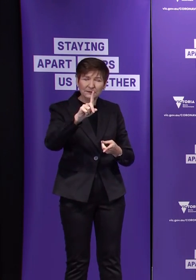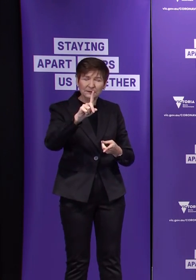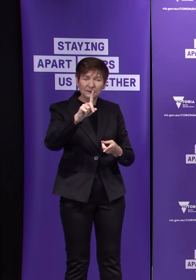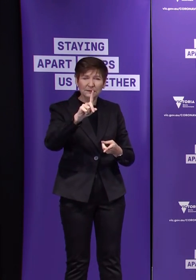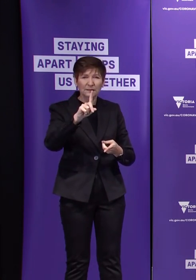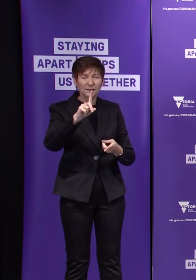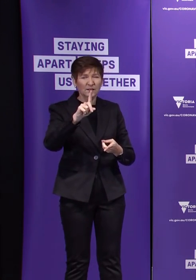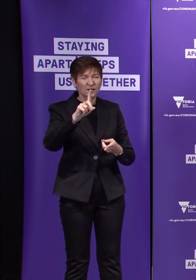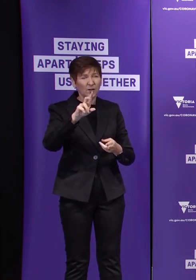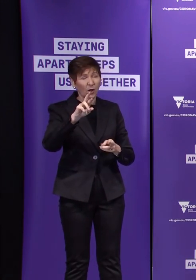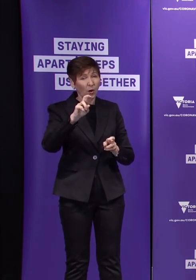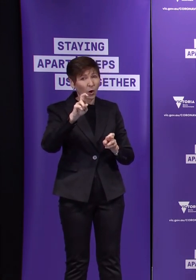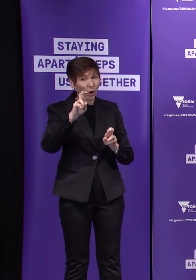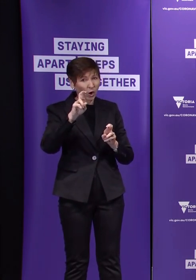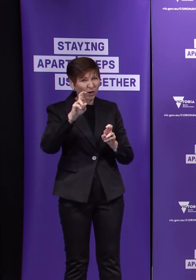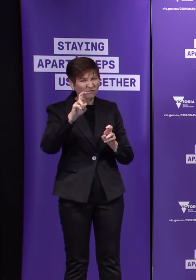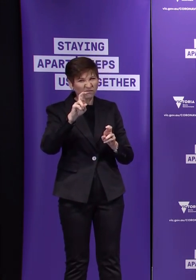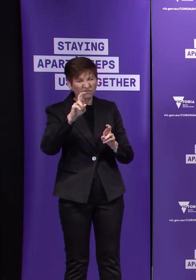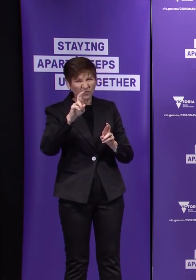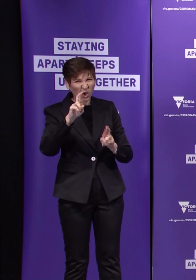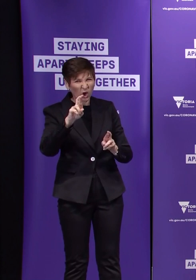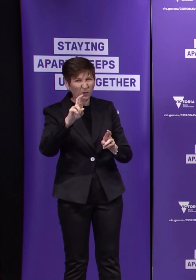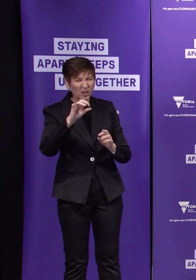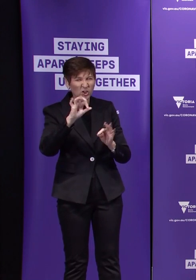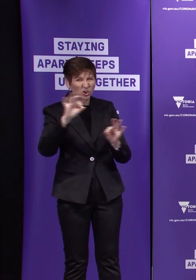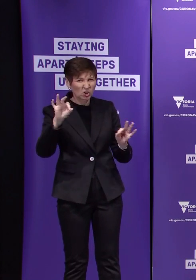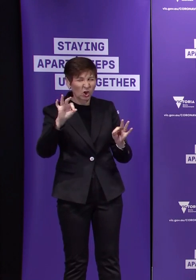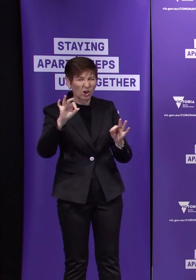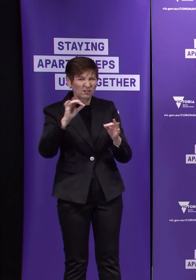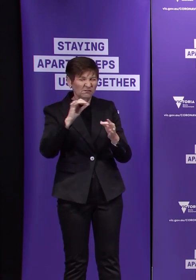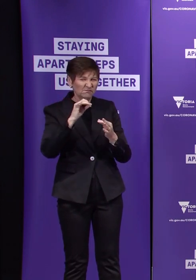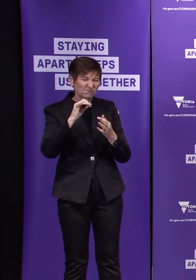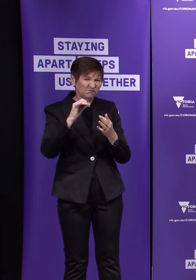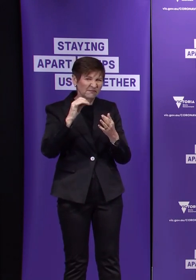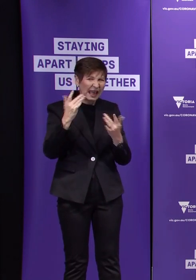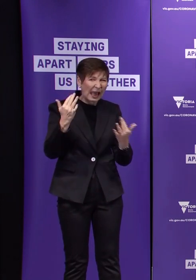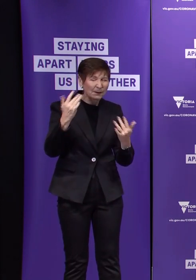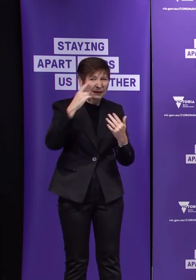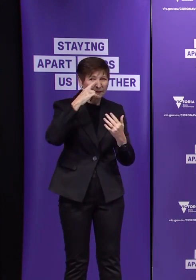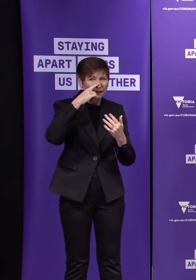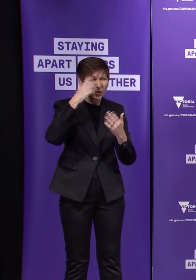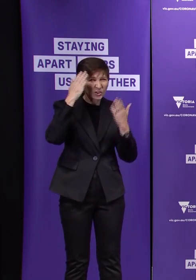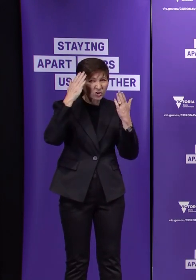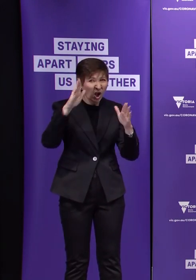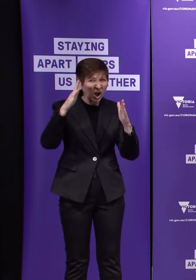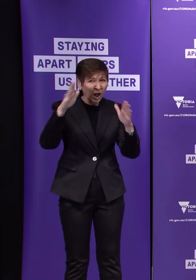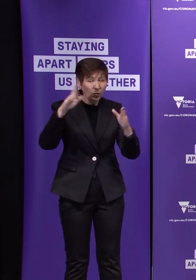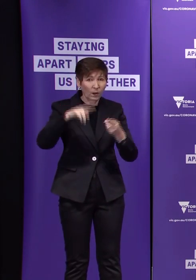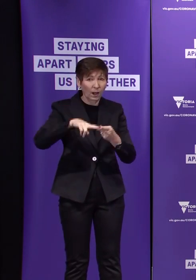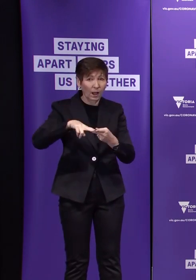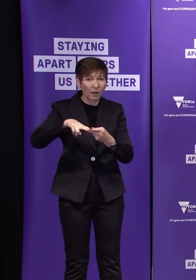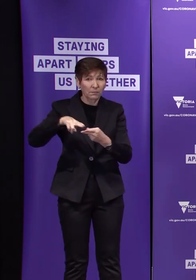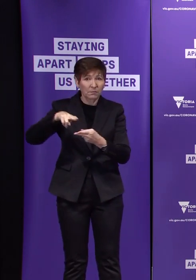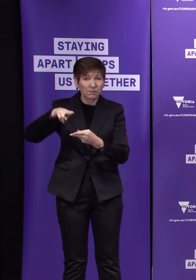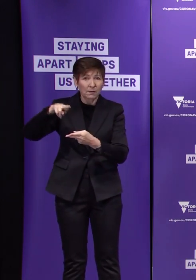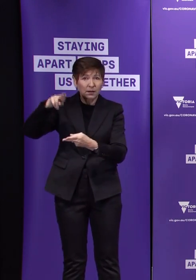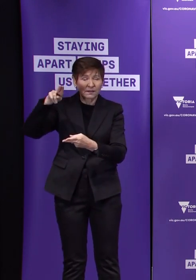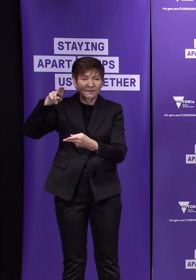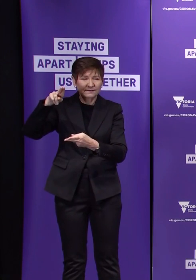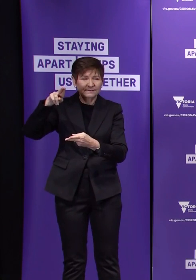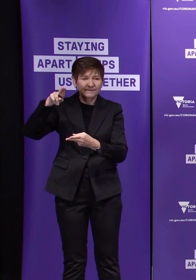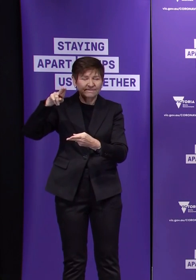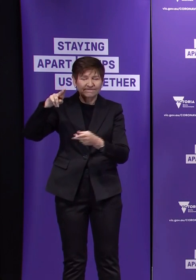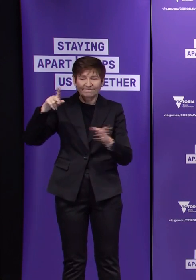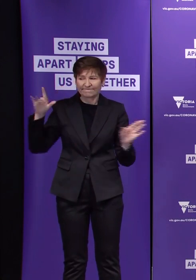a continuing death toll. And have you been told? No, I don't have. If your question is, do we